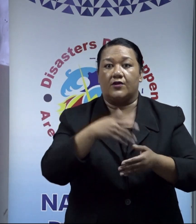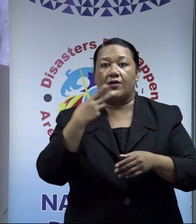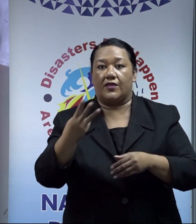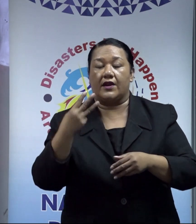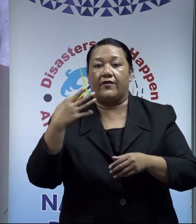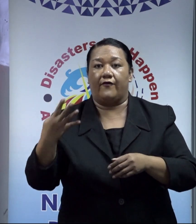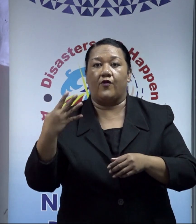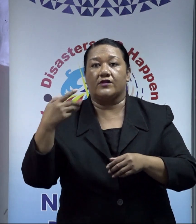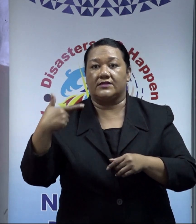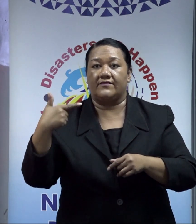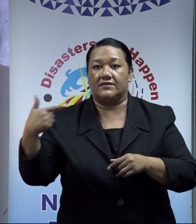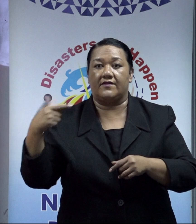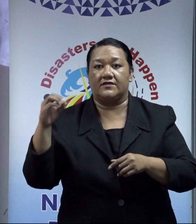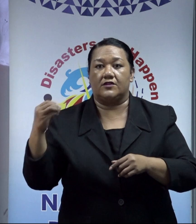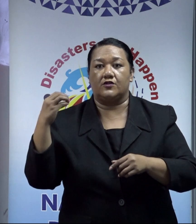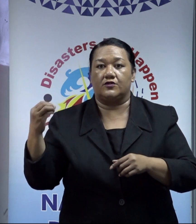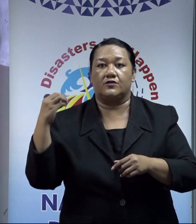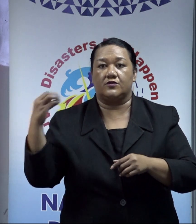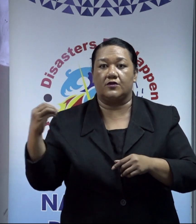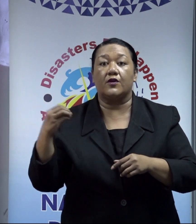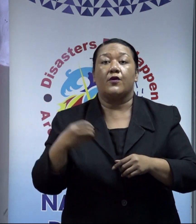3477-000 and Commissioner Eastern's EOC